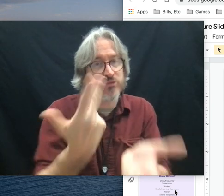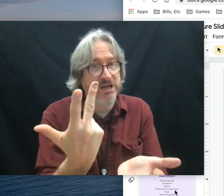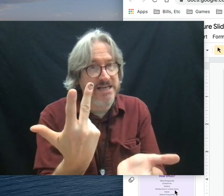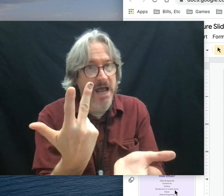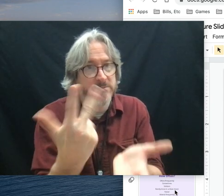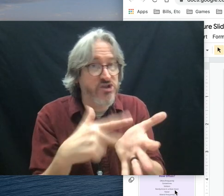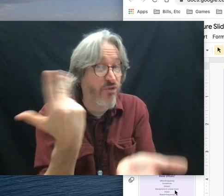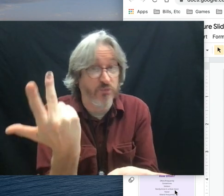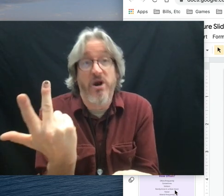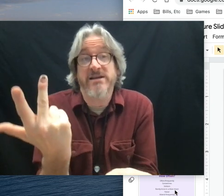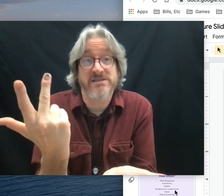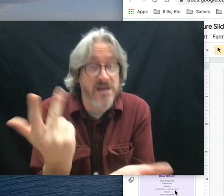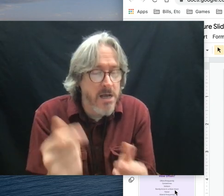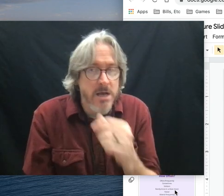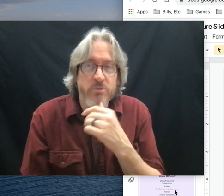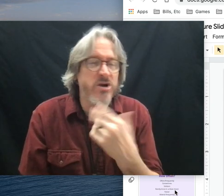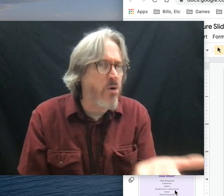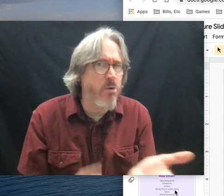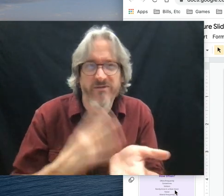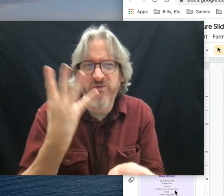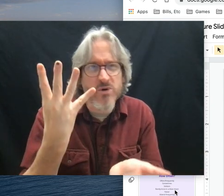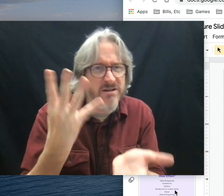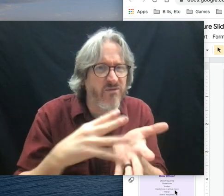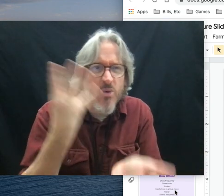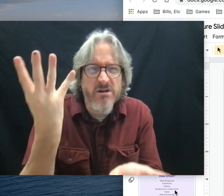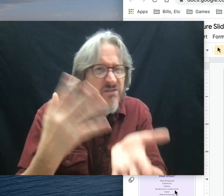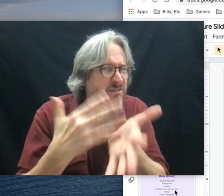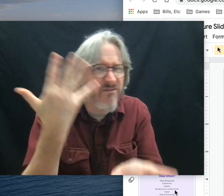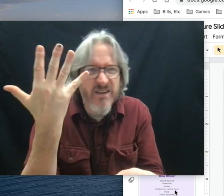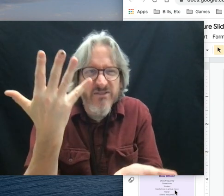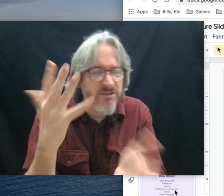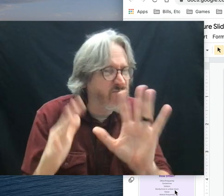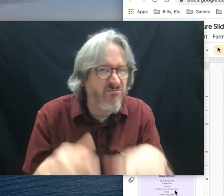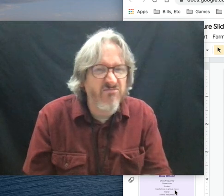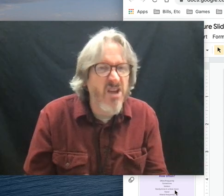twice, three times, thrice. We don't go